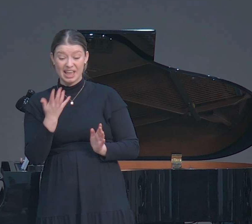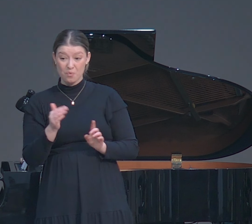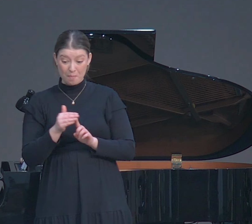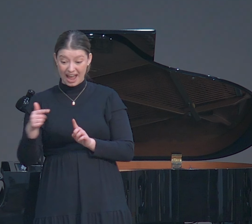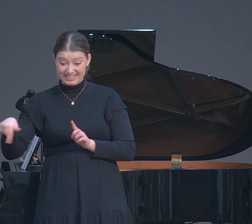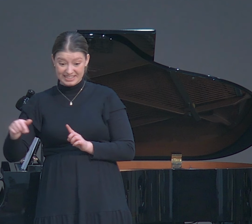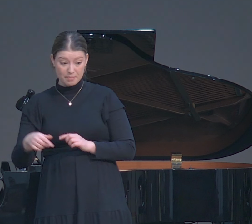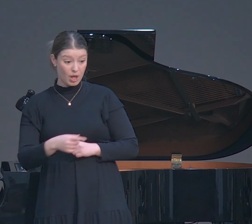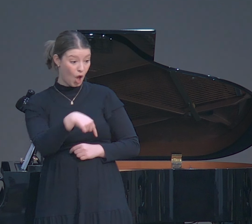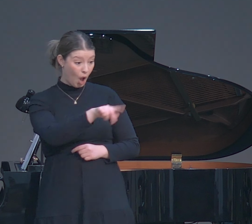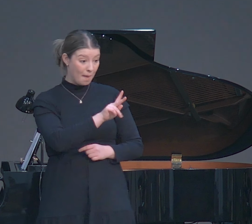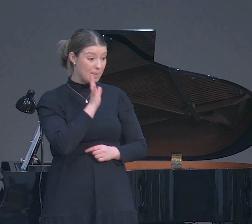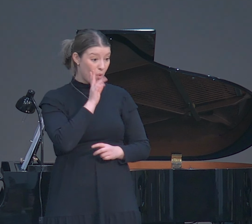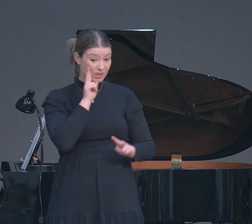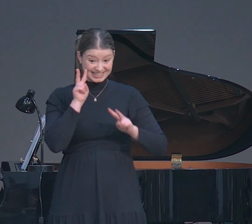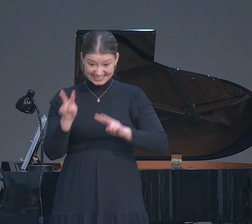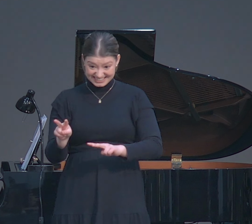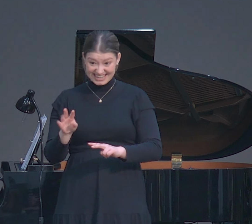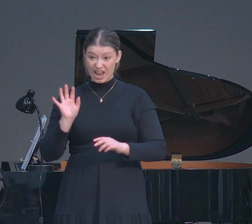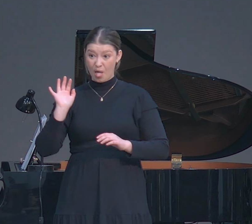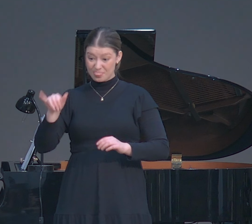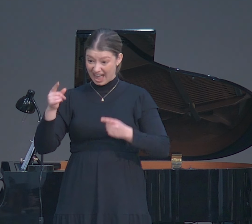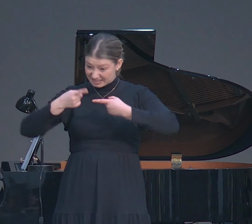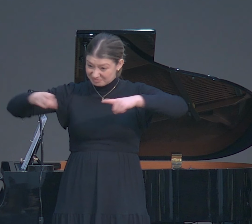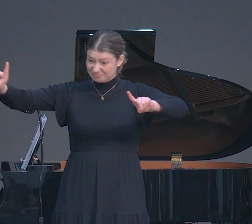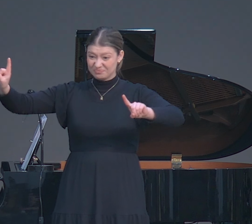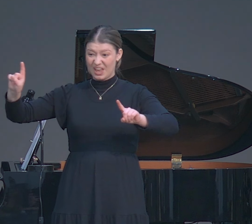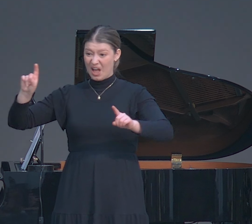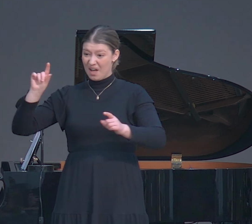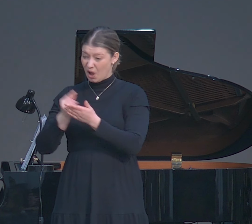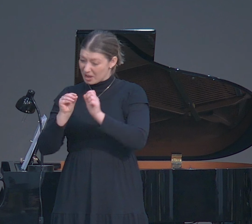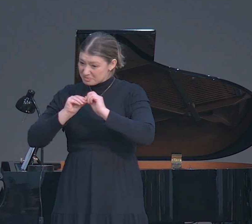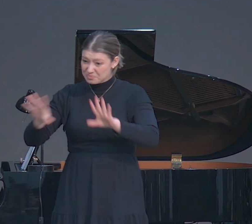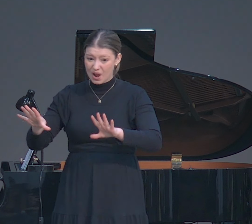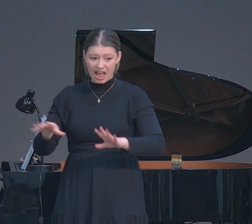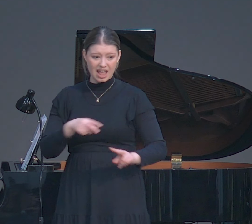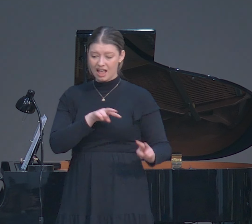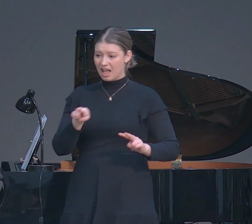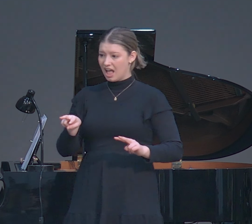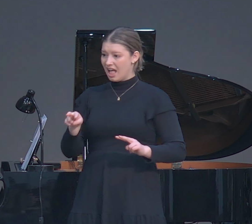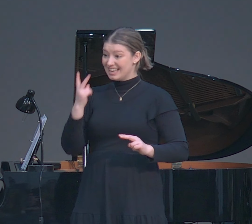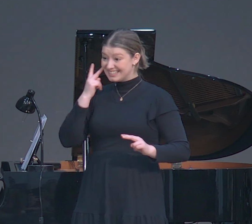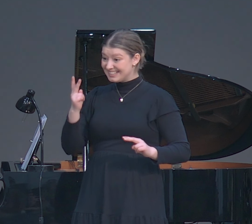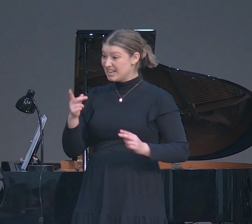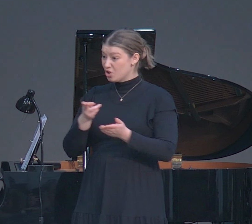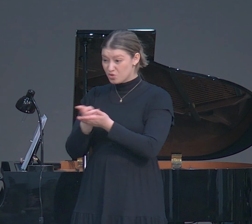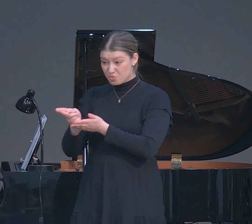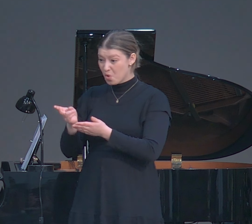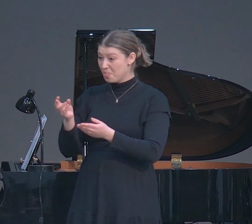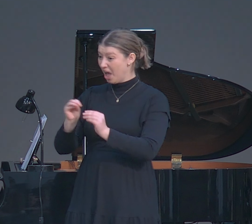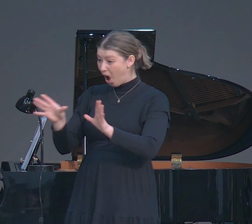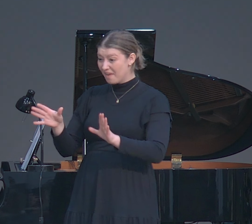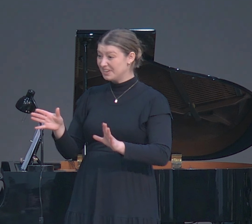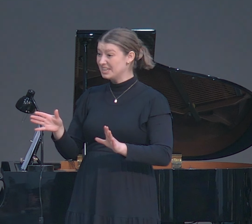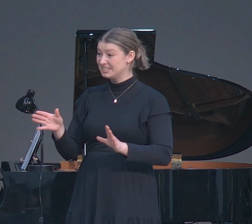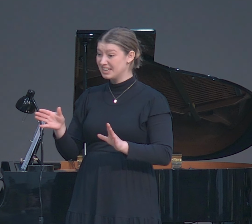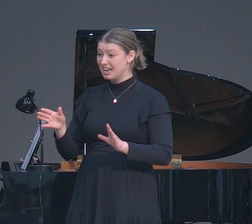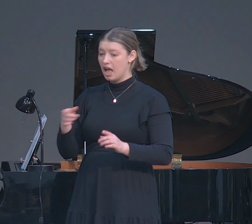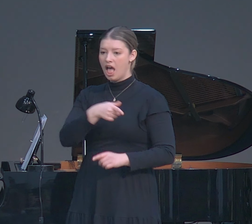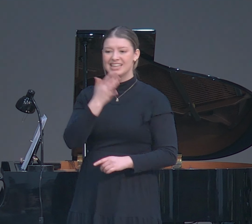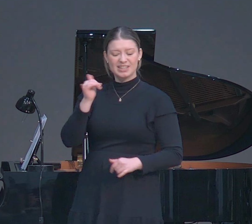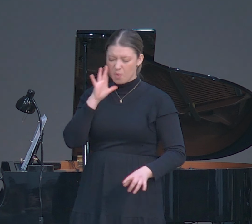to see the power of the mission. They'll hear the truth of the mission. They're still going to hate. They're still going to persecute.